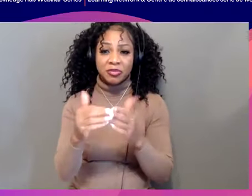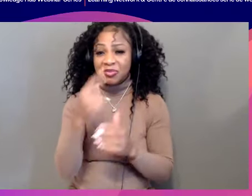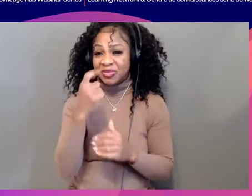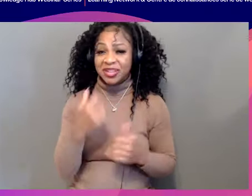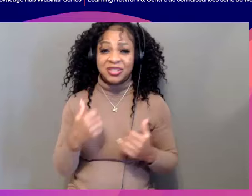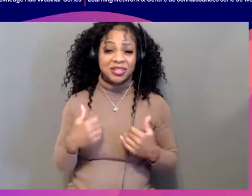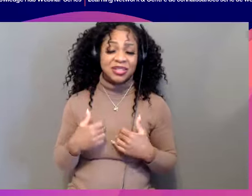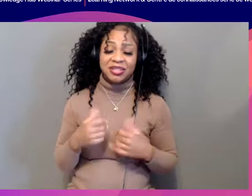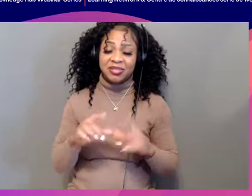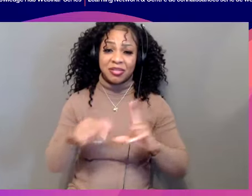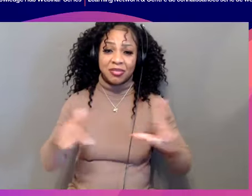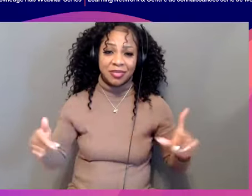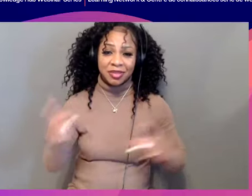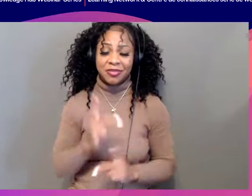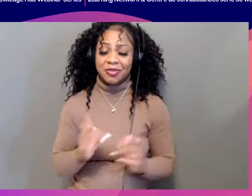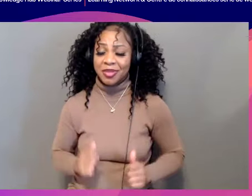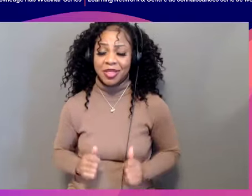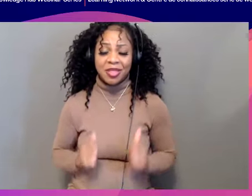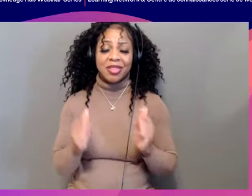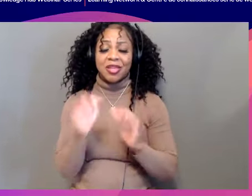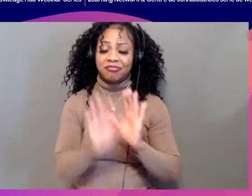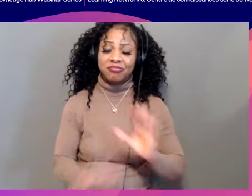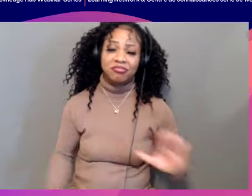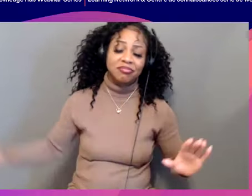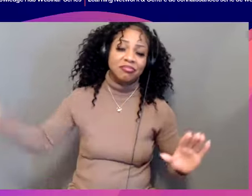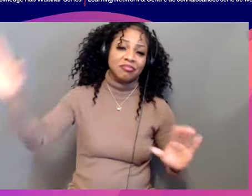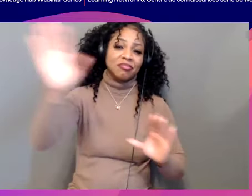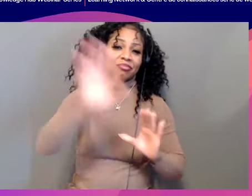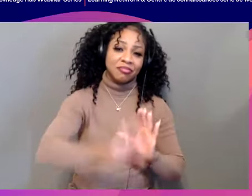everywhere, including in rural communities. And they're often doing